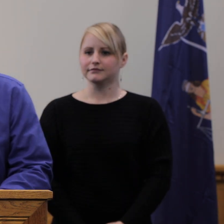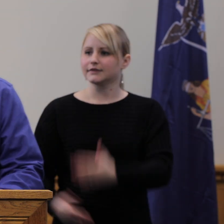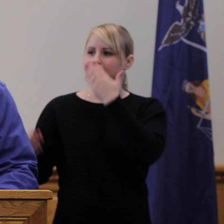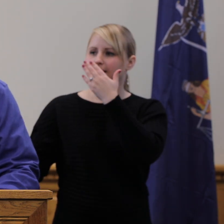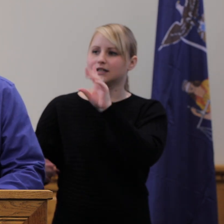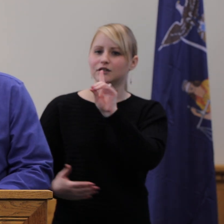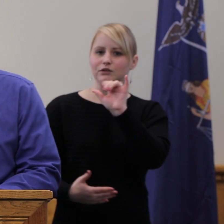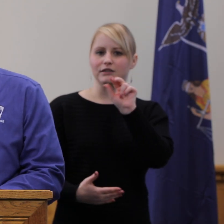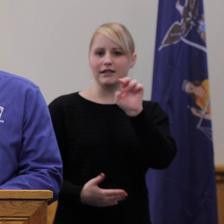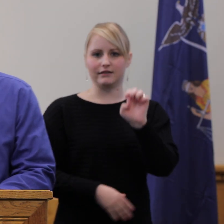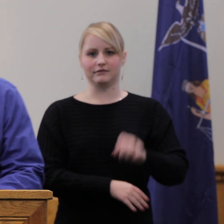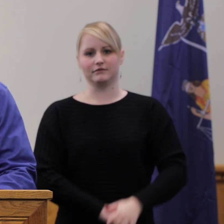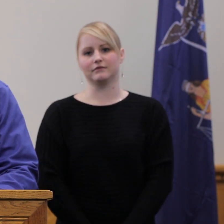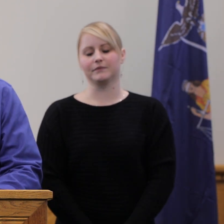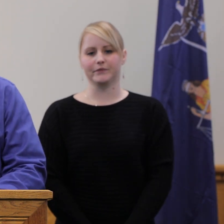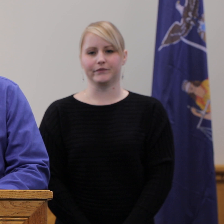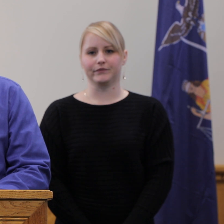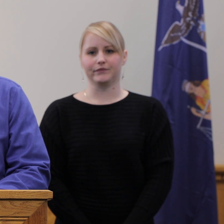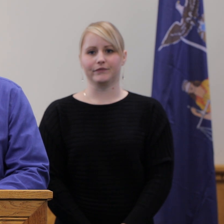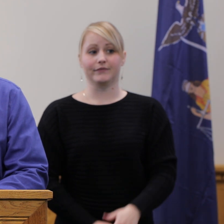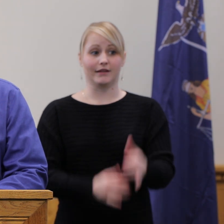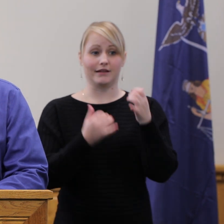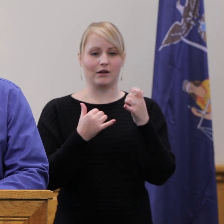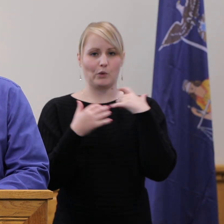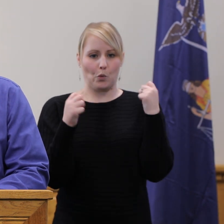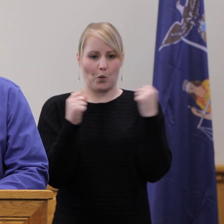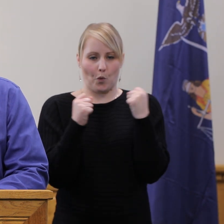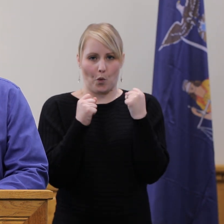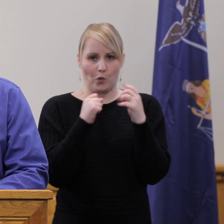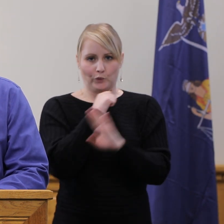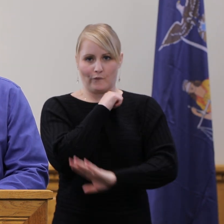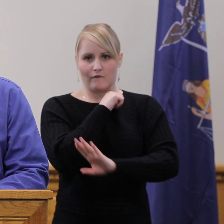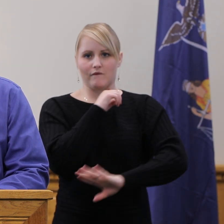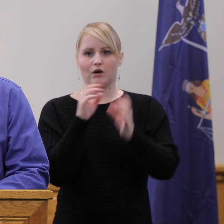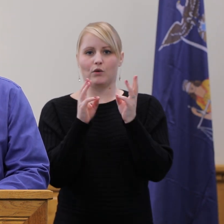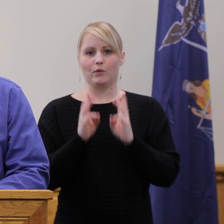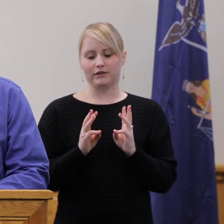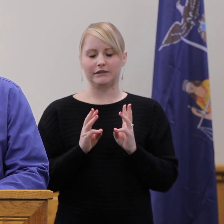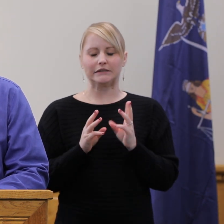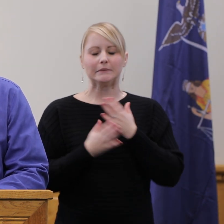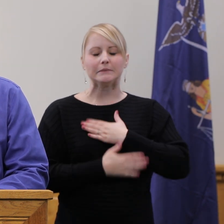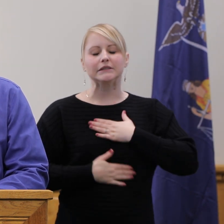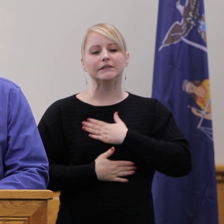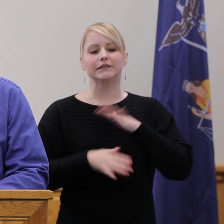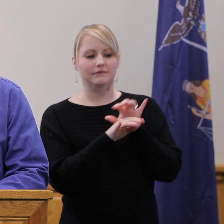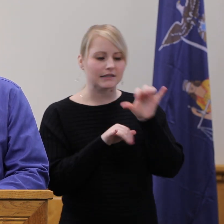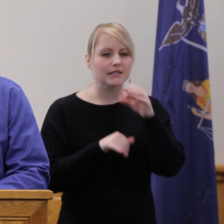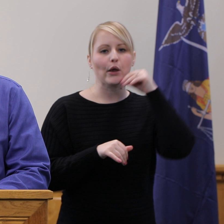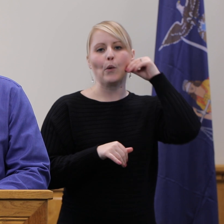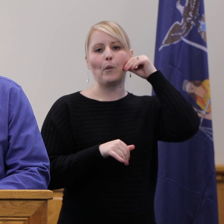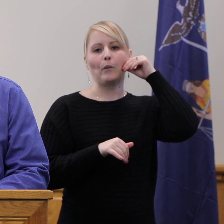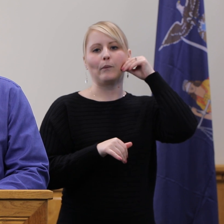Thank you, Diane. We're heading into colder fall weather. Please stay home if you're sick and get your flu shot if you haven't